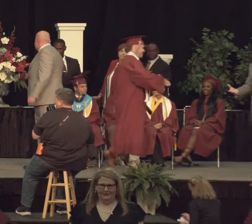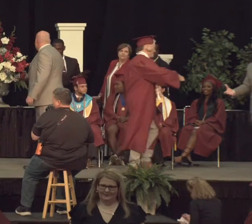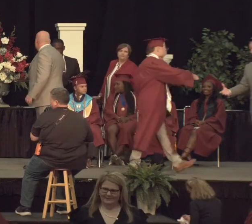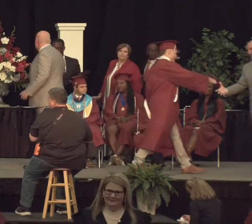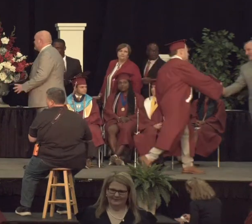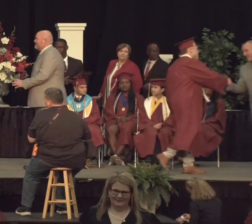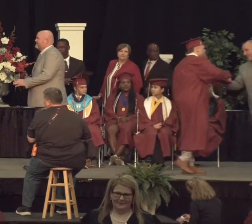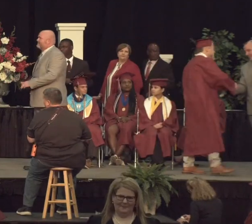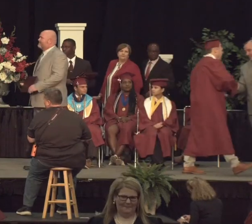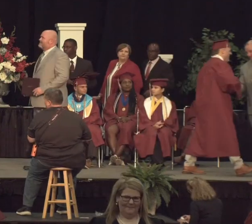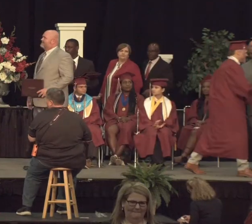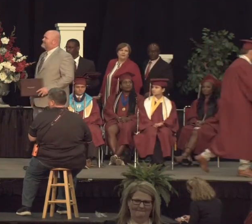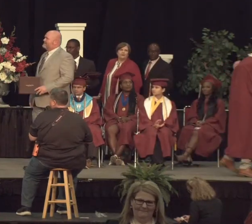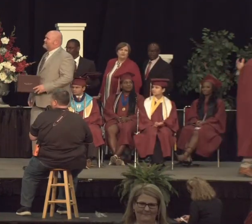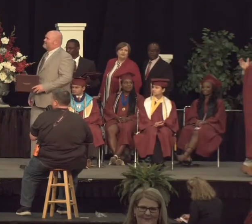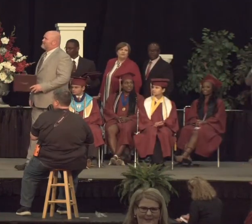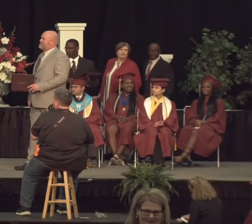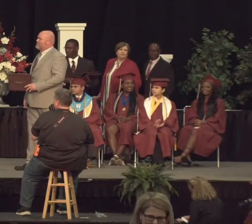Victoria